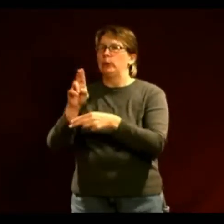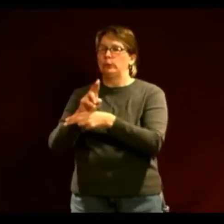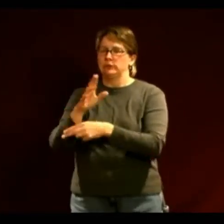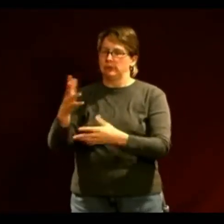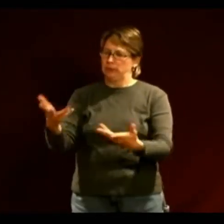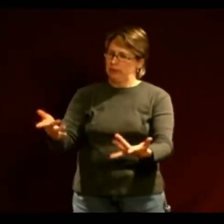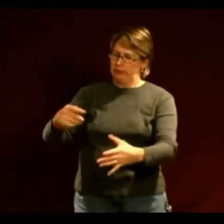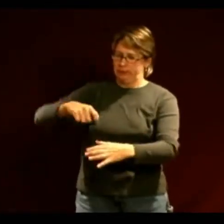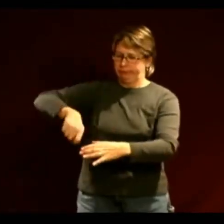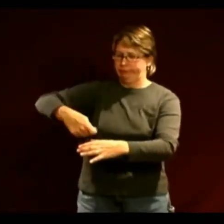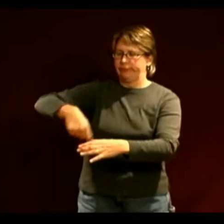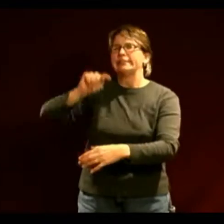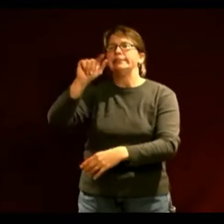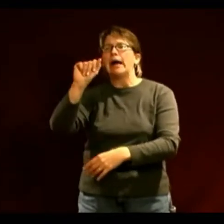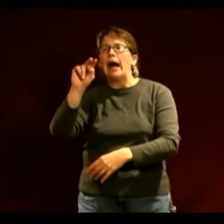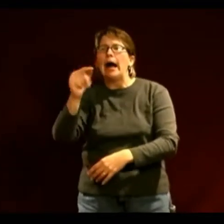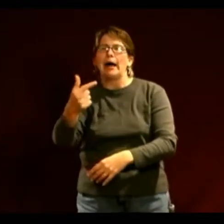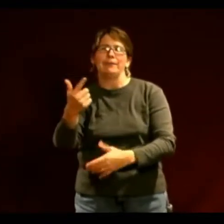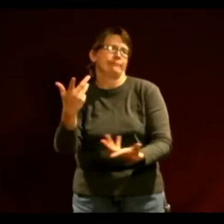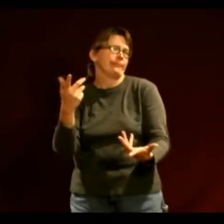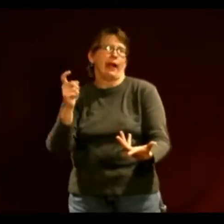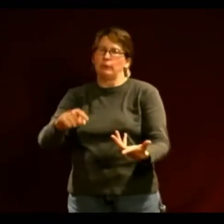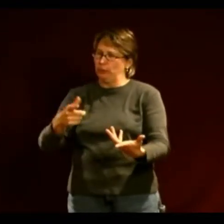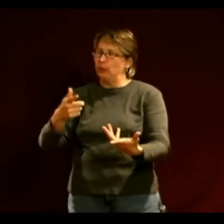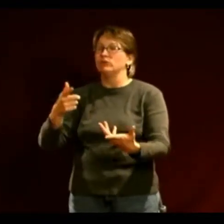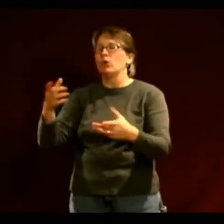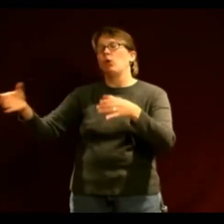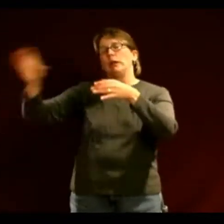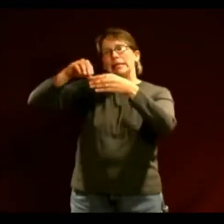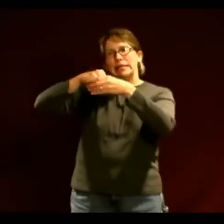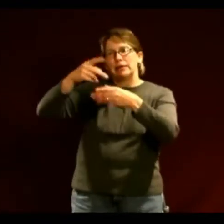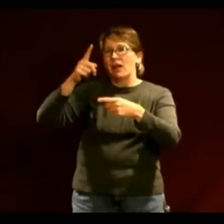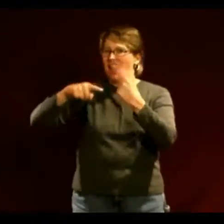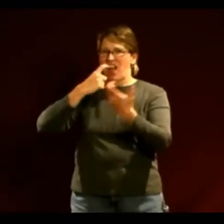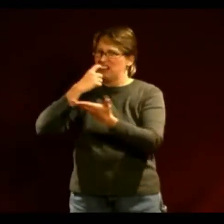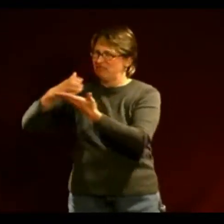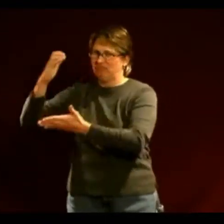freezer. And then when we're ready to go, I just take it out of the freezer and pack it.